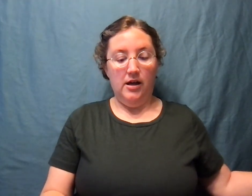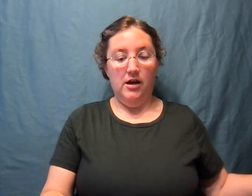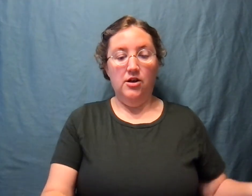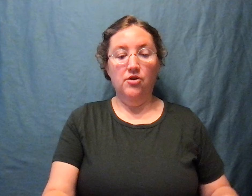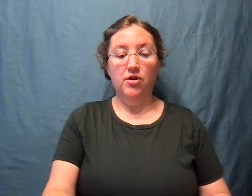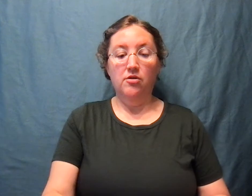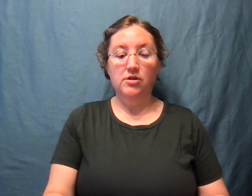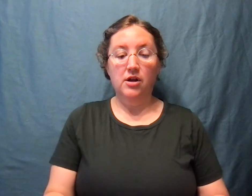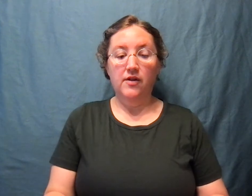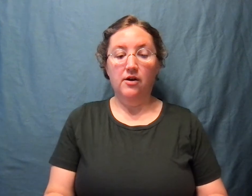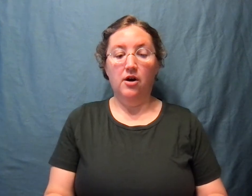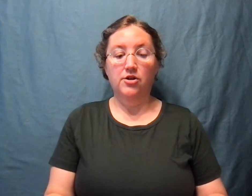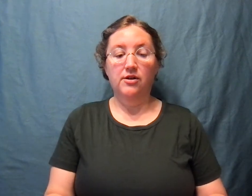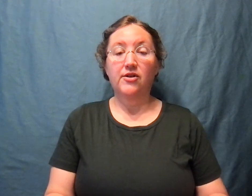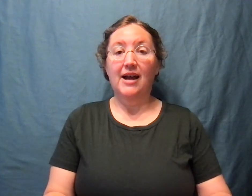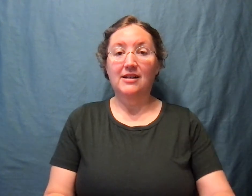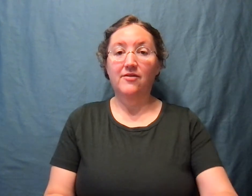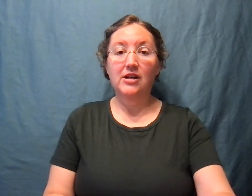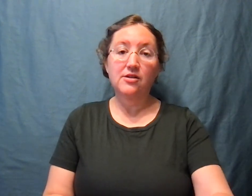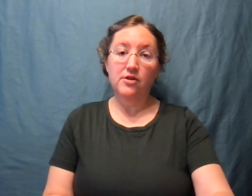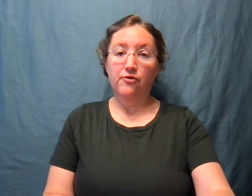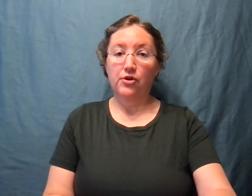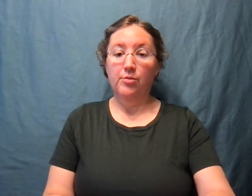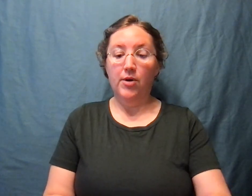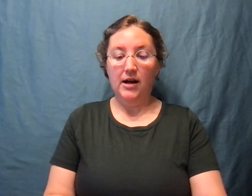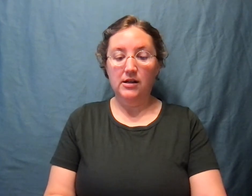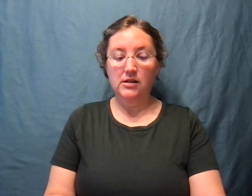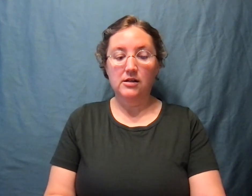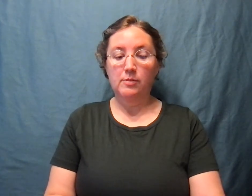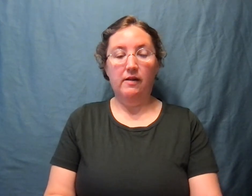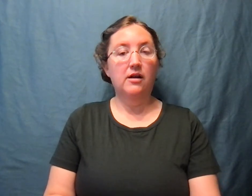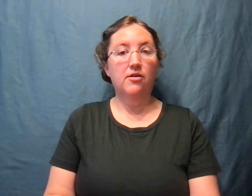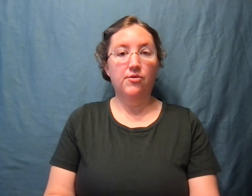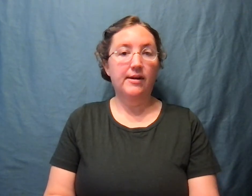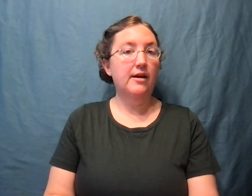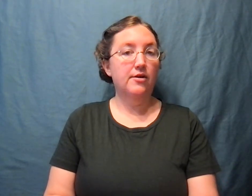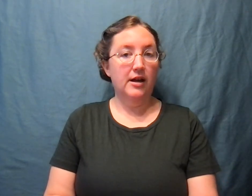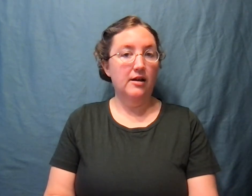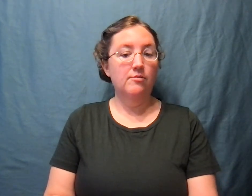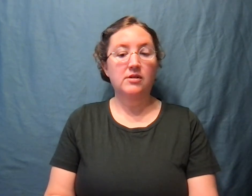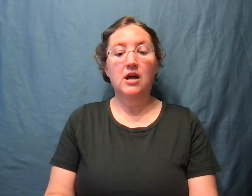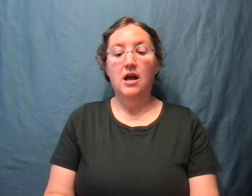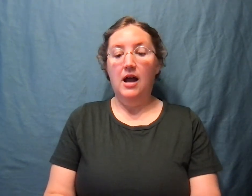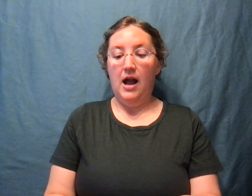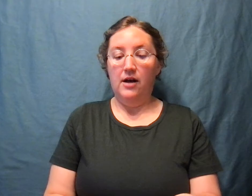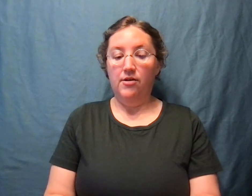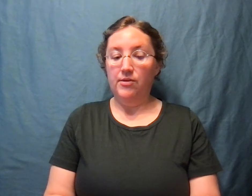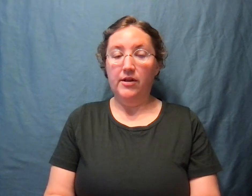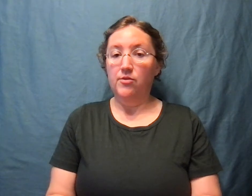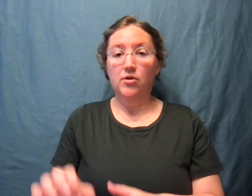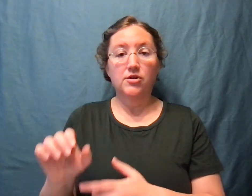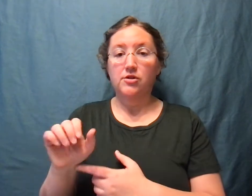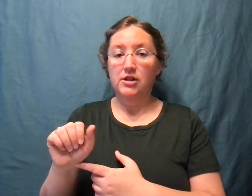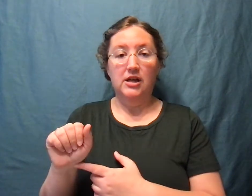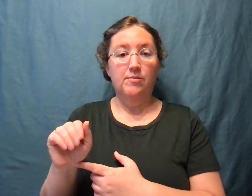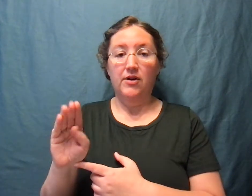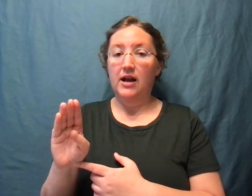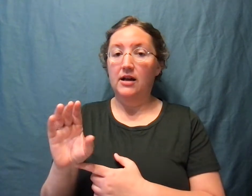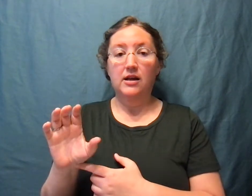In your notes, there are 2 different activities for you to practice spelling 3-letter names and 3-letter words. You just keep your hand here